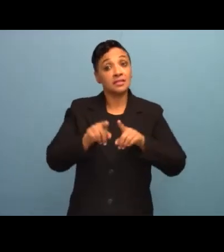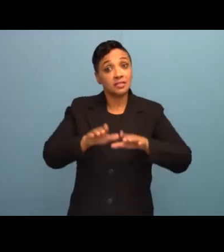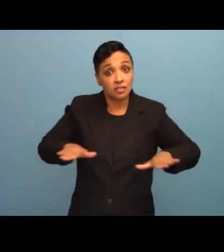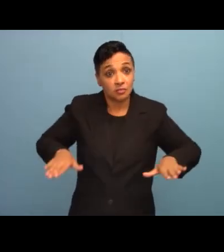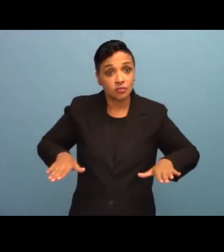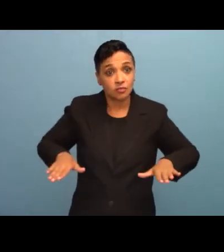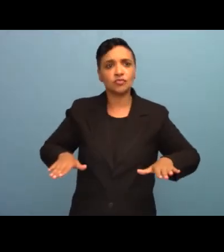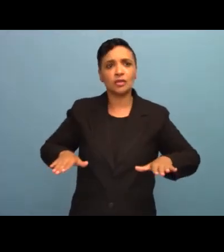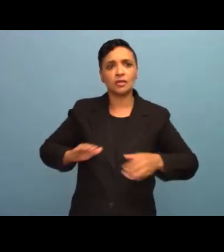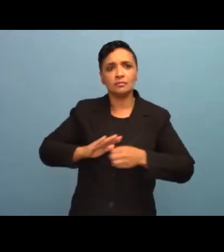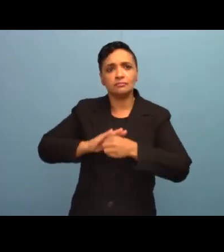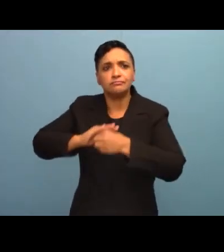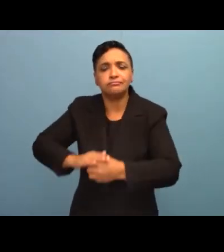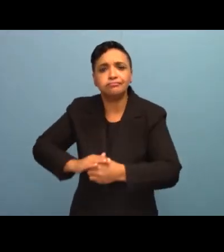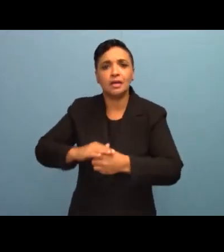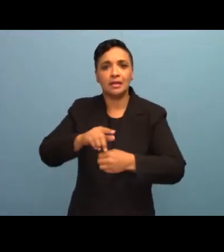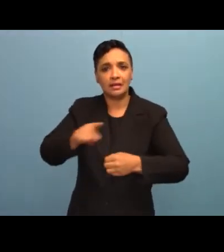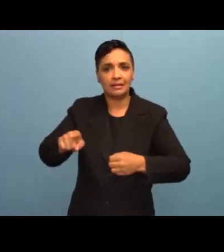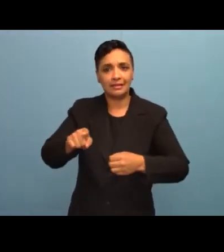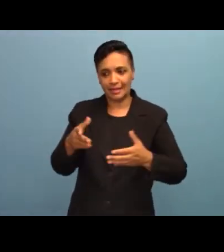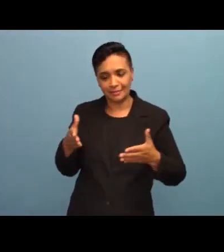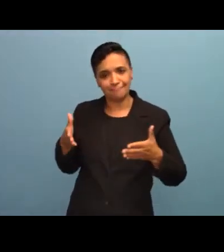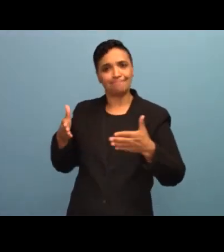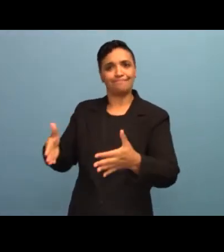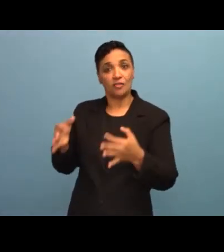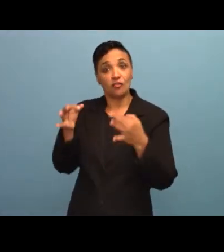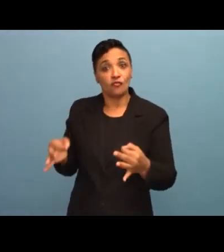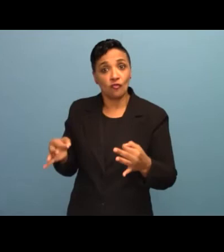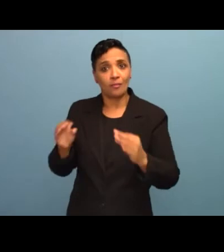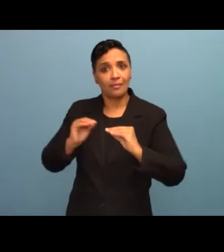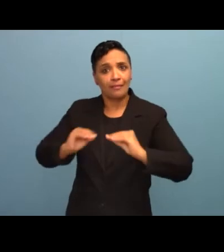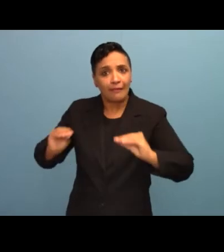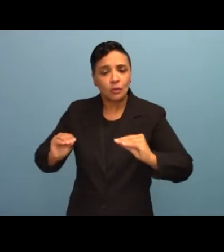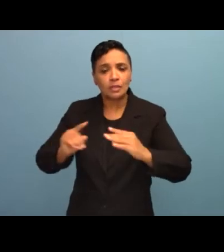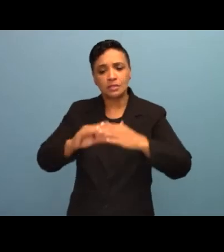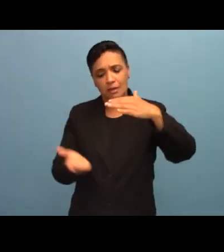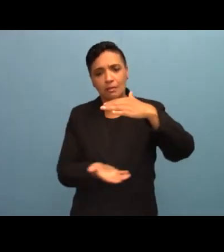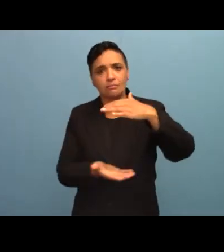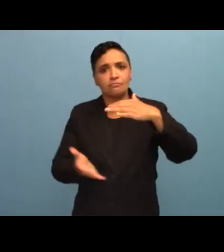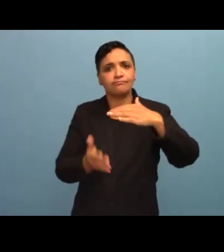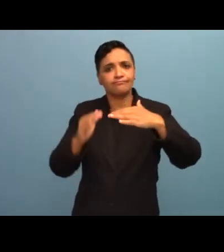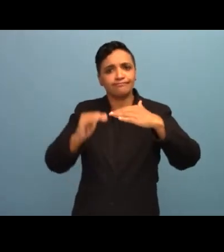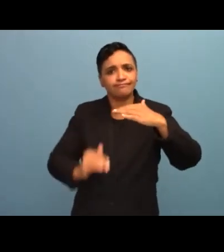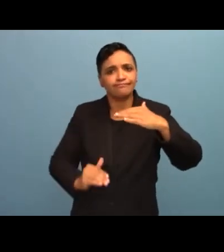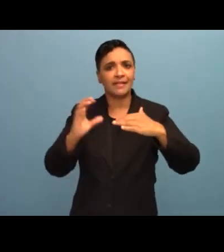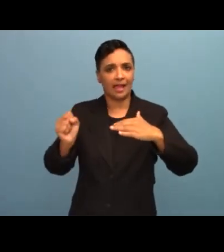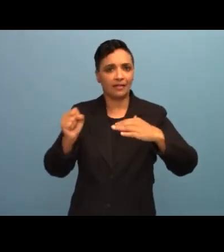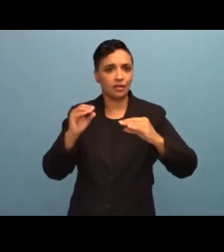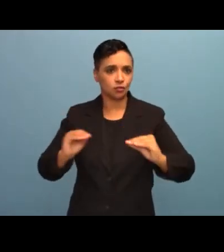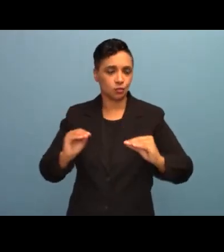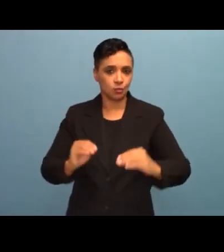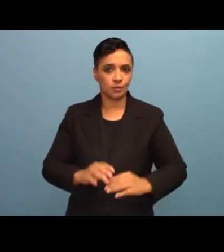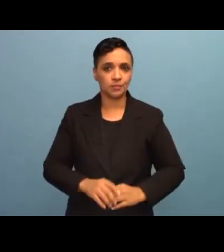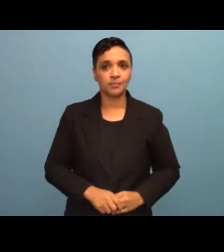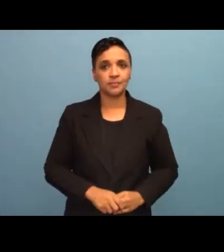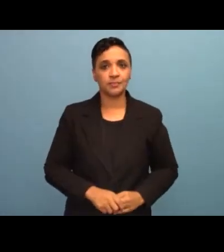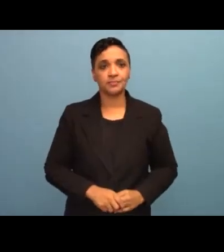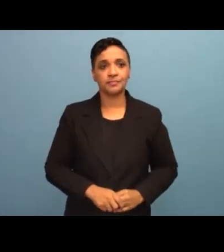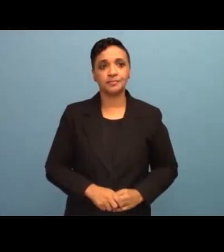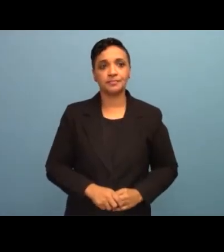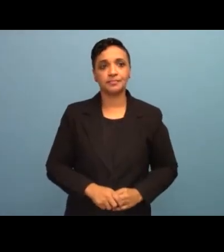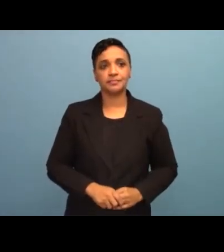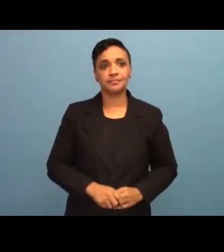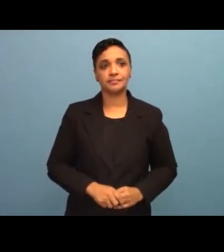less likely to be in the formal education in low and middle income countries. The Lancet Commission report found evidence